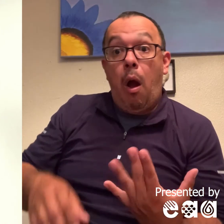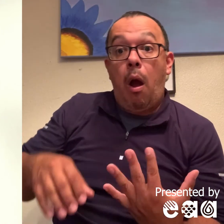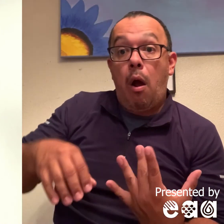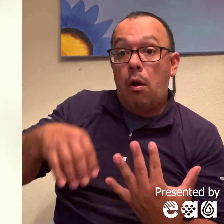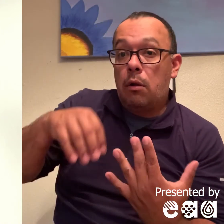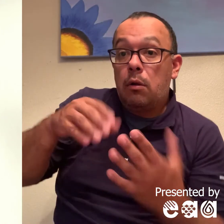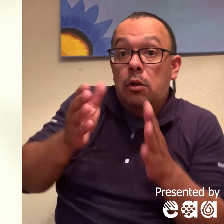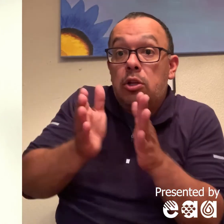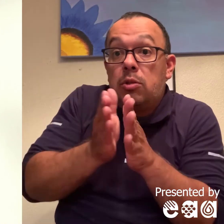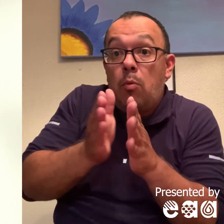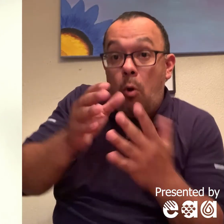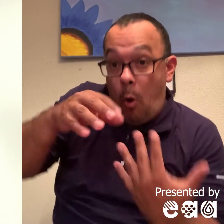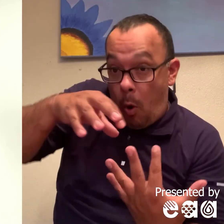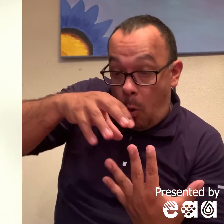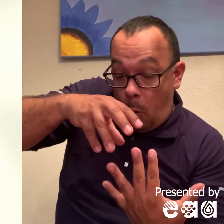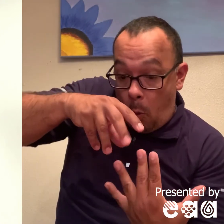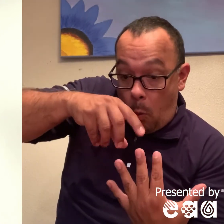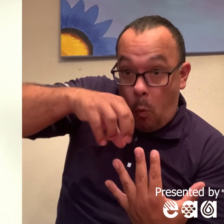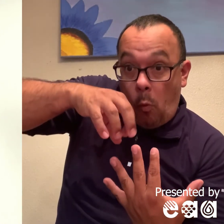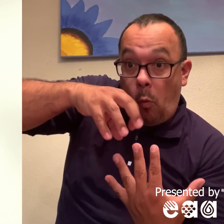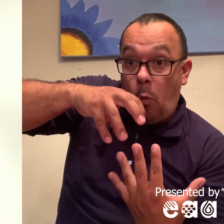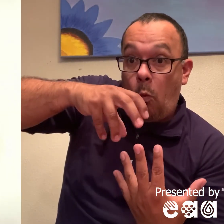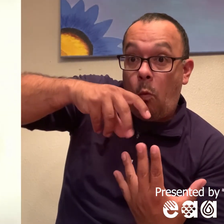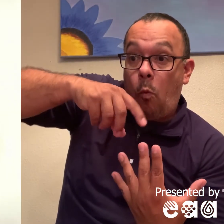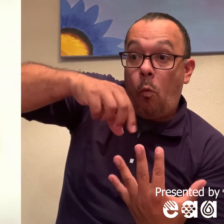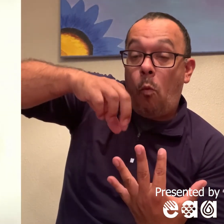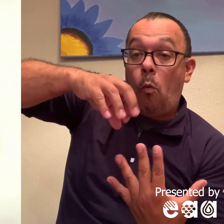Then a tiny cloud appeared.